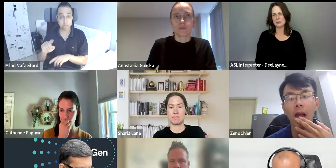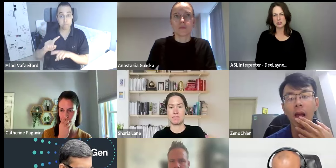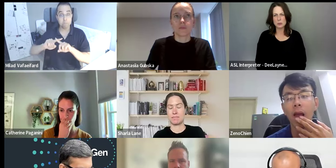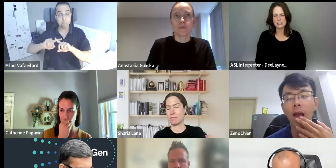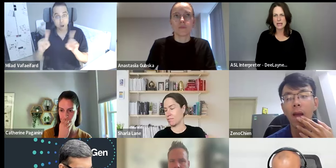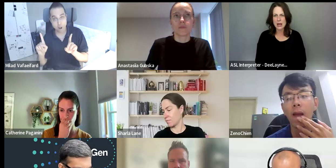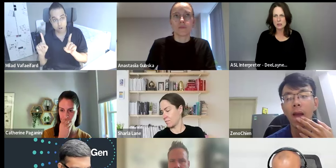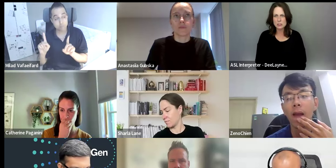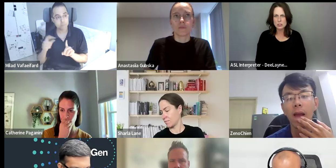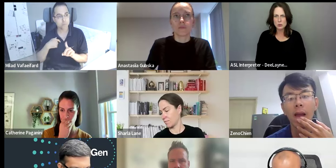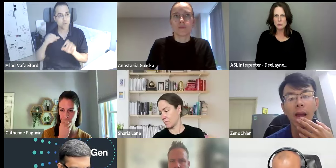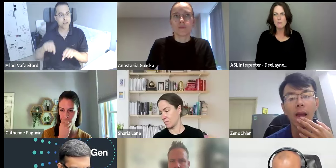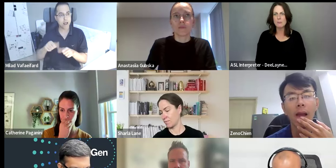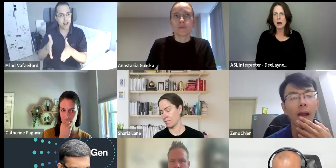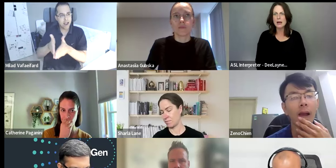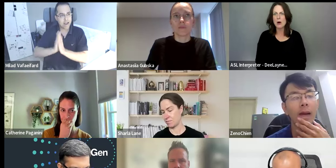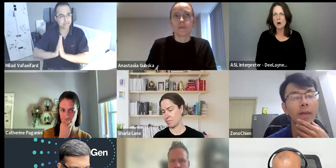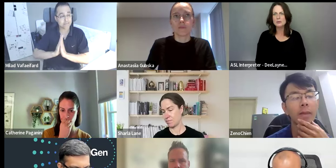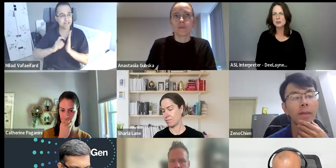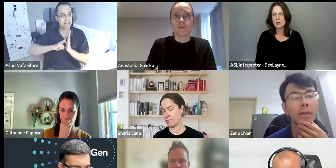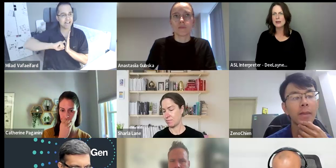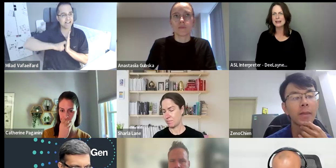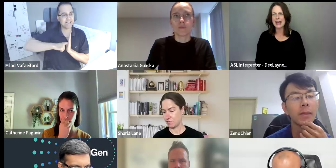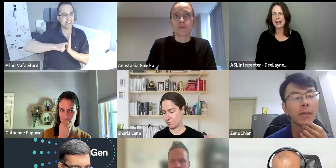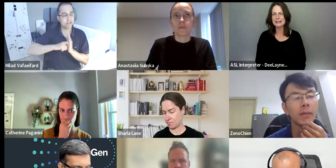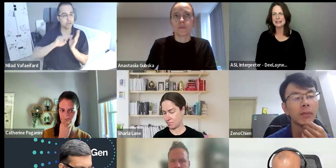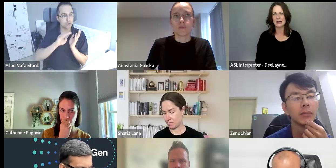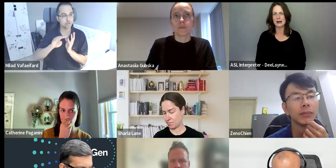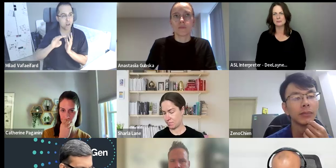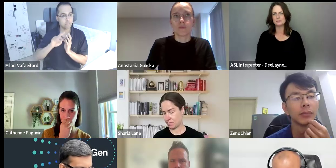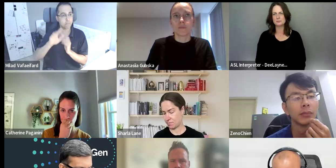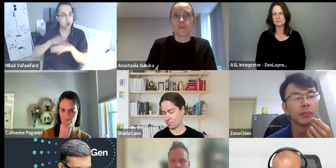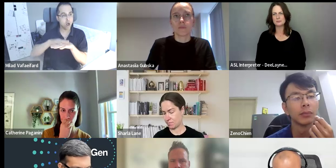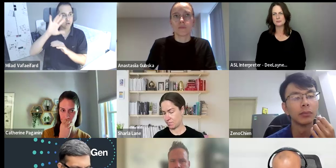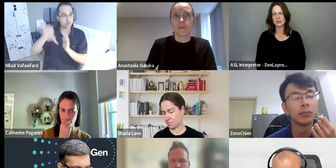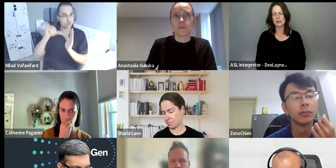like, should we stay on Zoom, but also we can ask